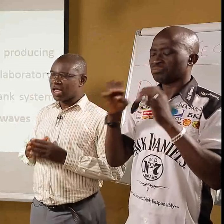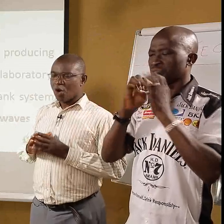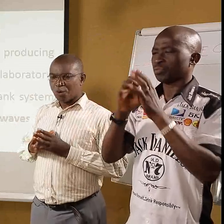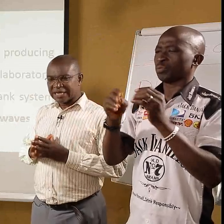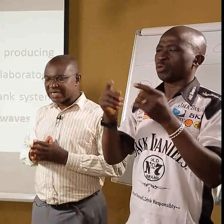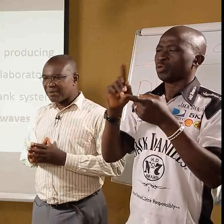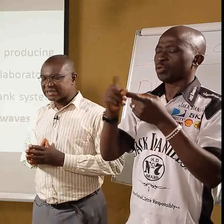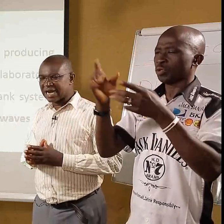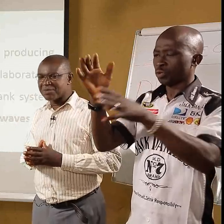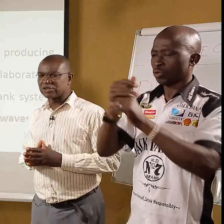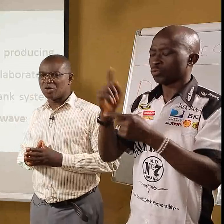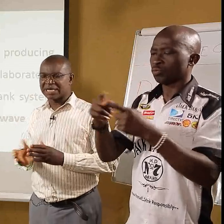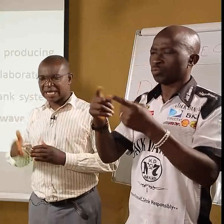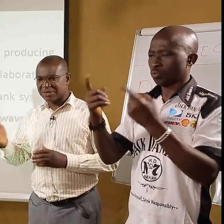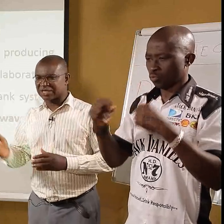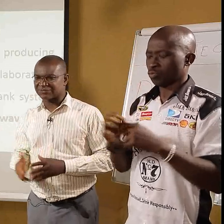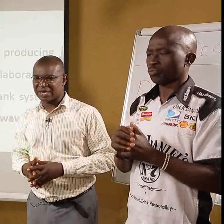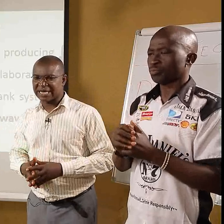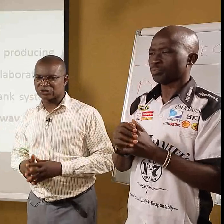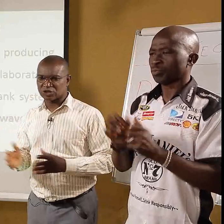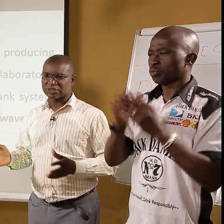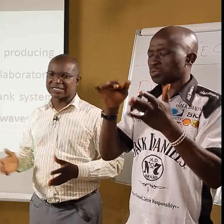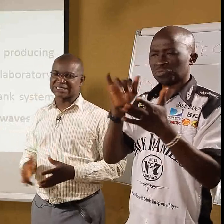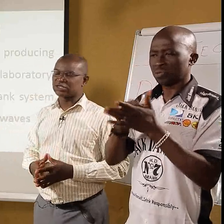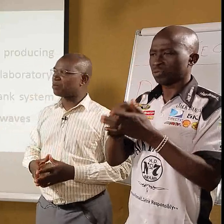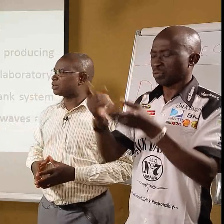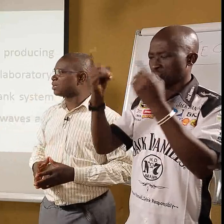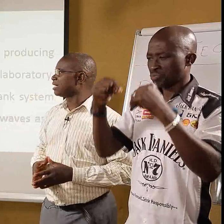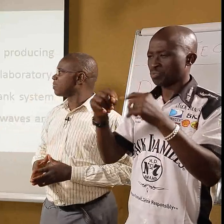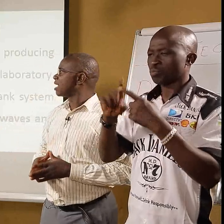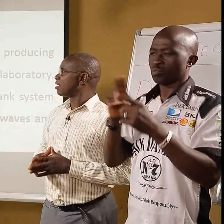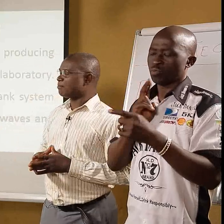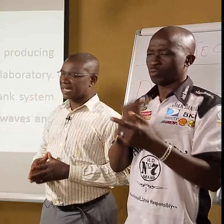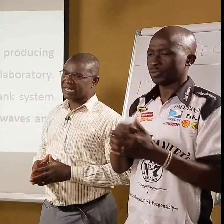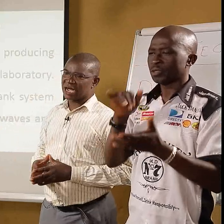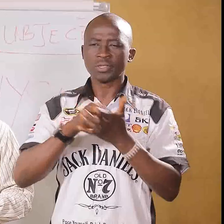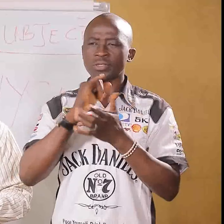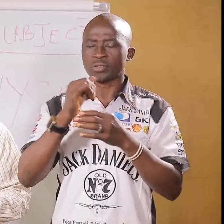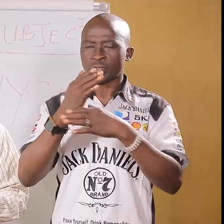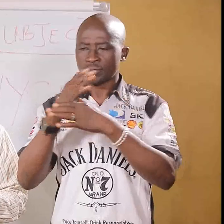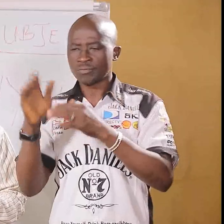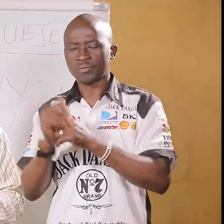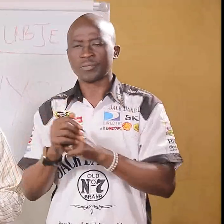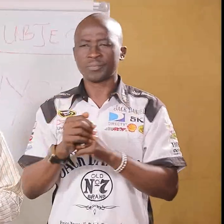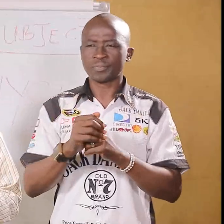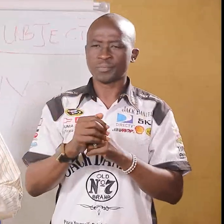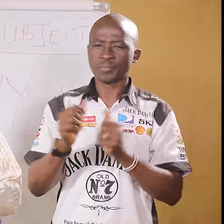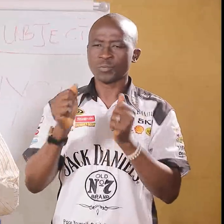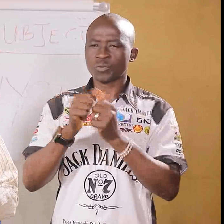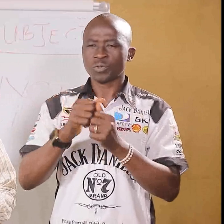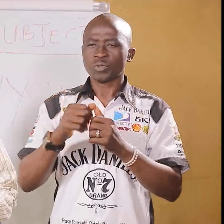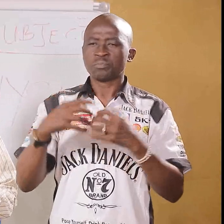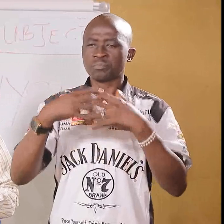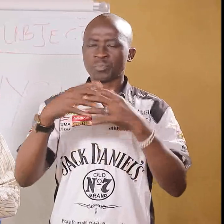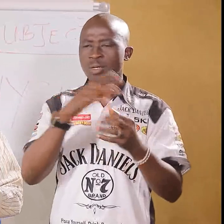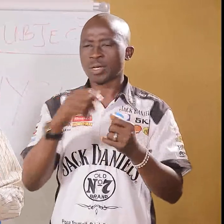us. So, without a material medium, it can be transferred. That's just the distinction between mechanical waves and electromagnetic waves. There are many